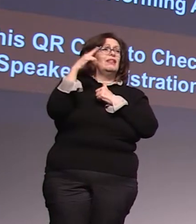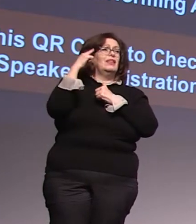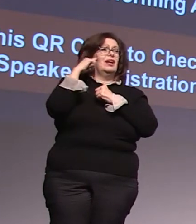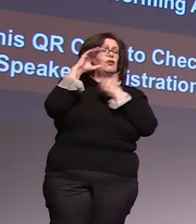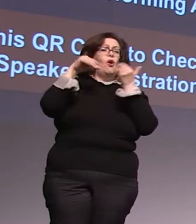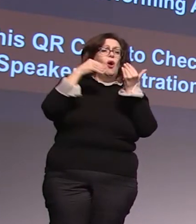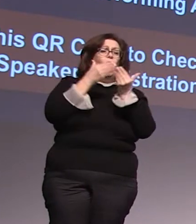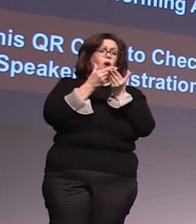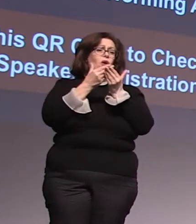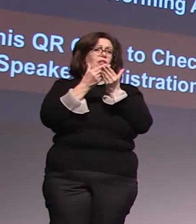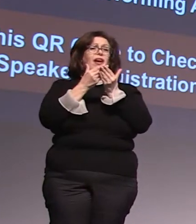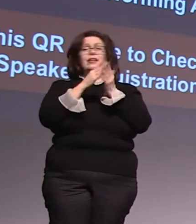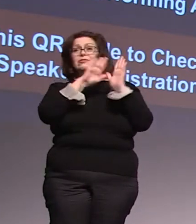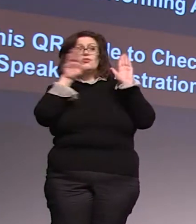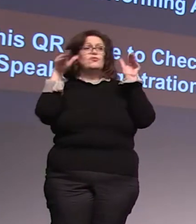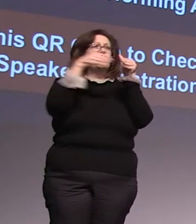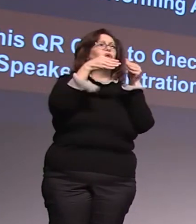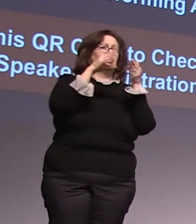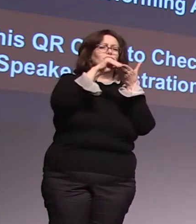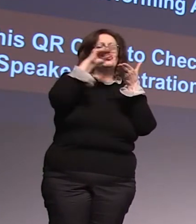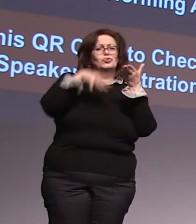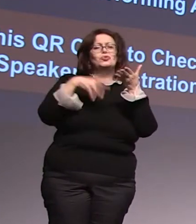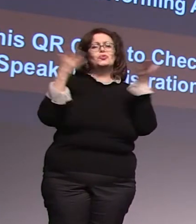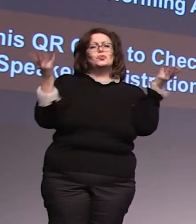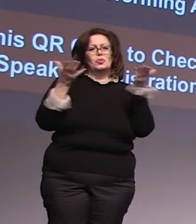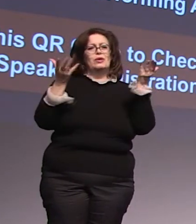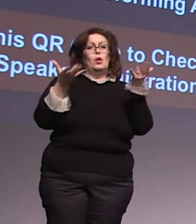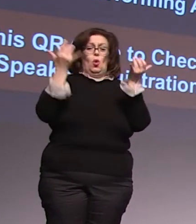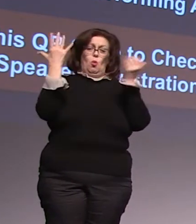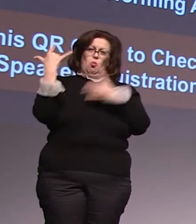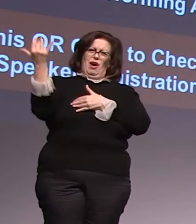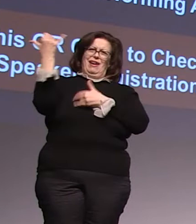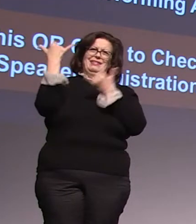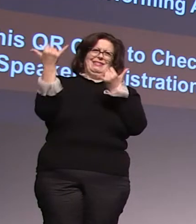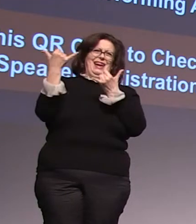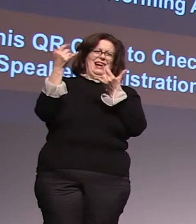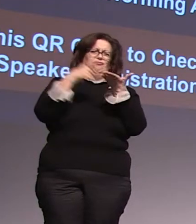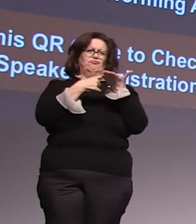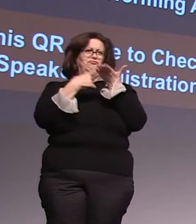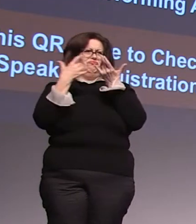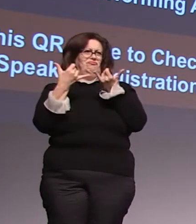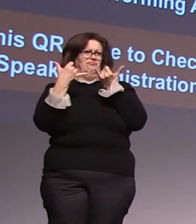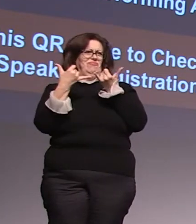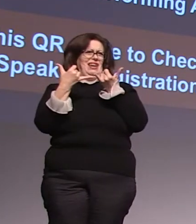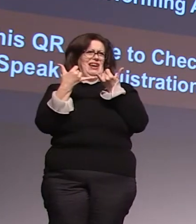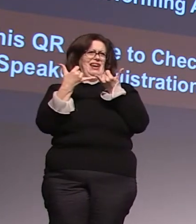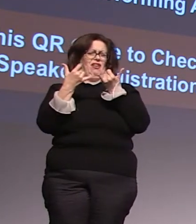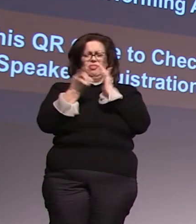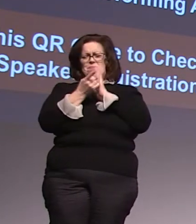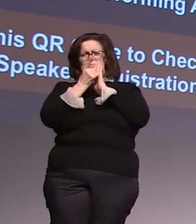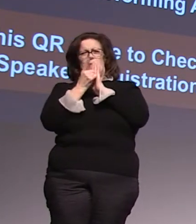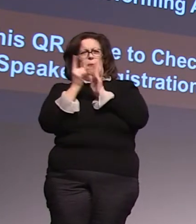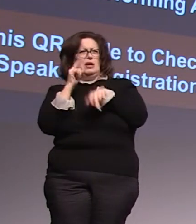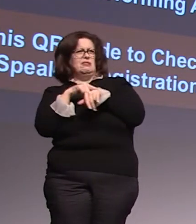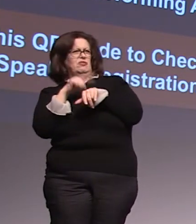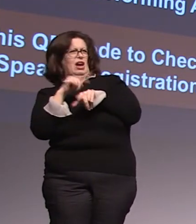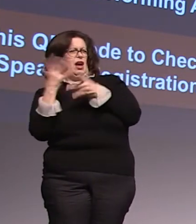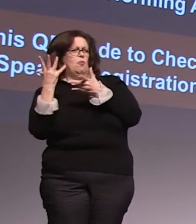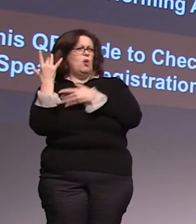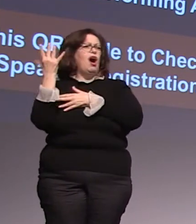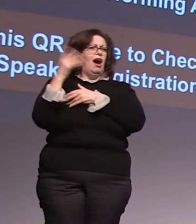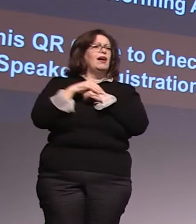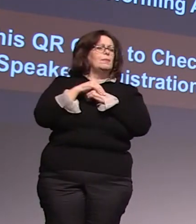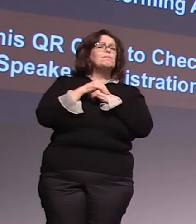rooted in students. And so the why now, why are we having this conversation in this particular moment in time? I think there are a number of